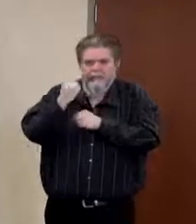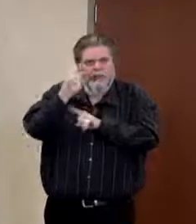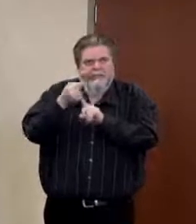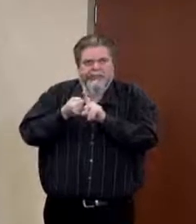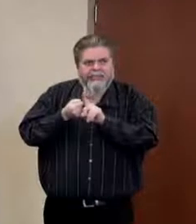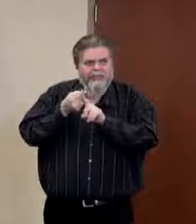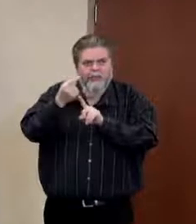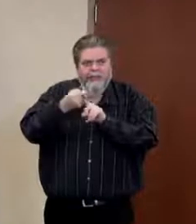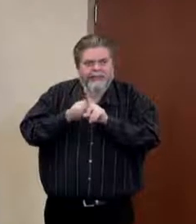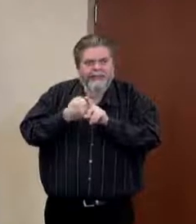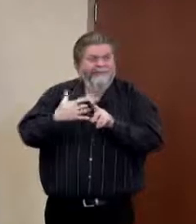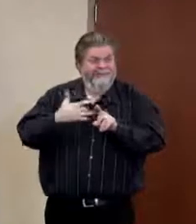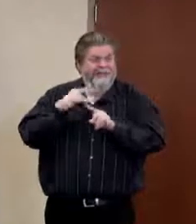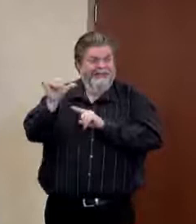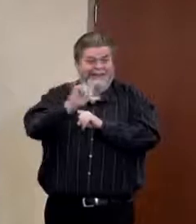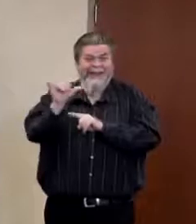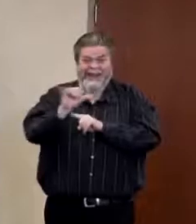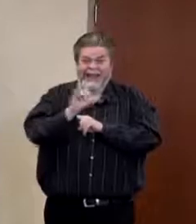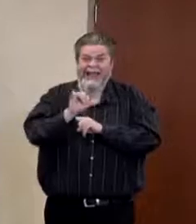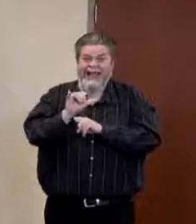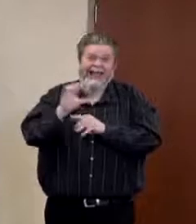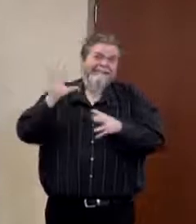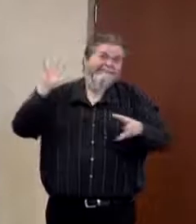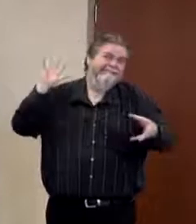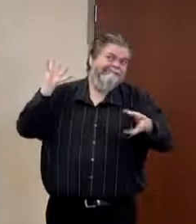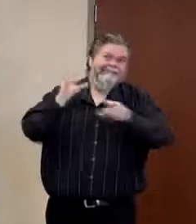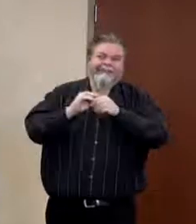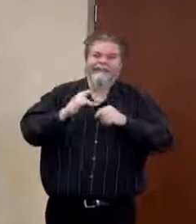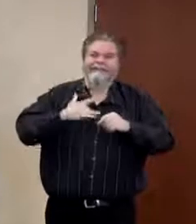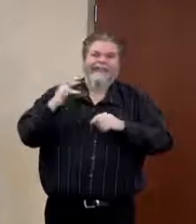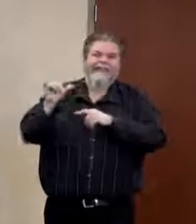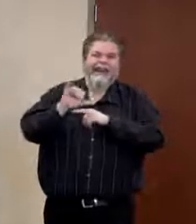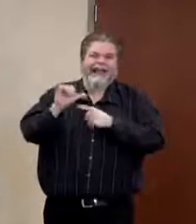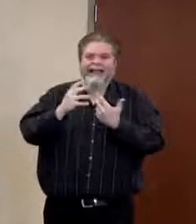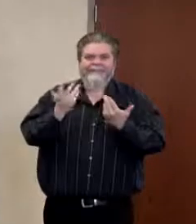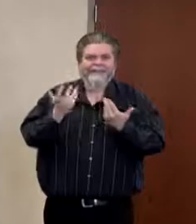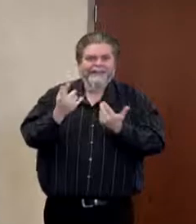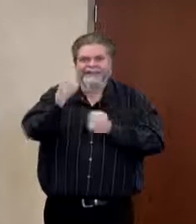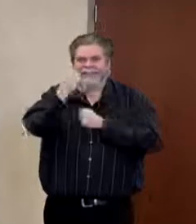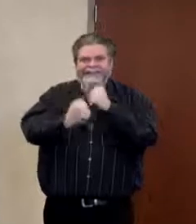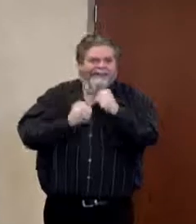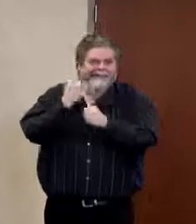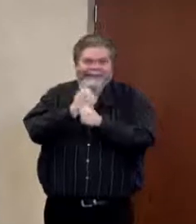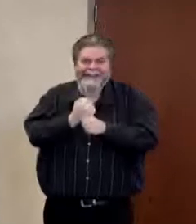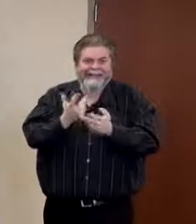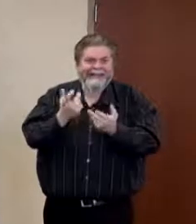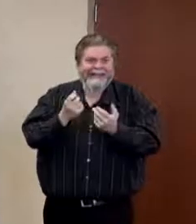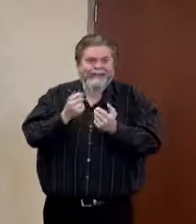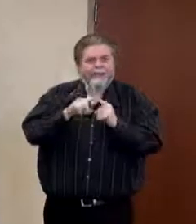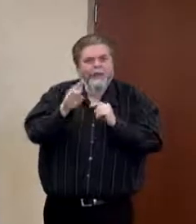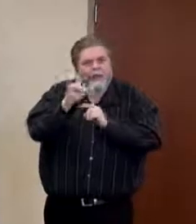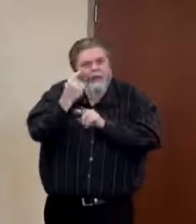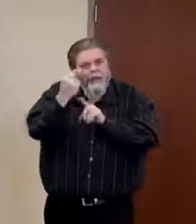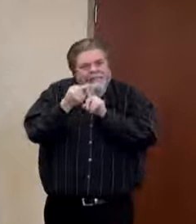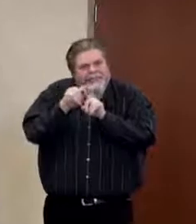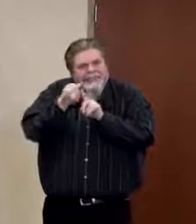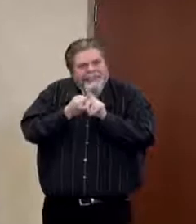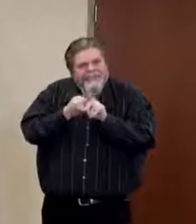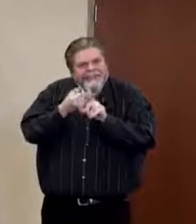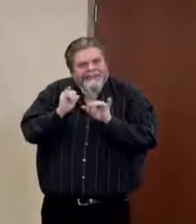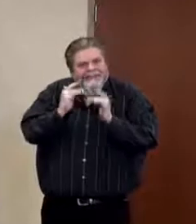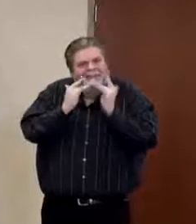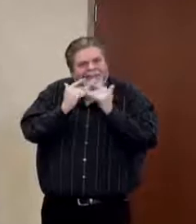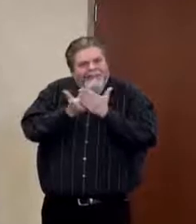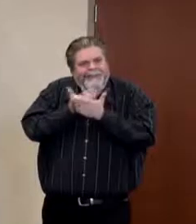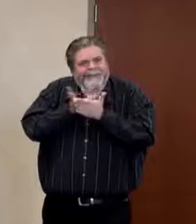in. I know it feels like we have been talking COVID and dealing with COVID for years. We're about a month in. The next